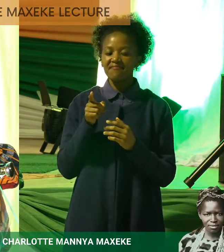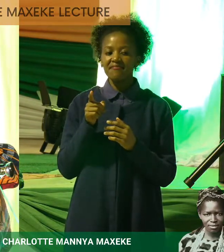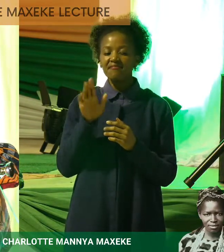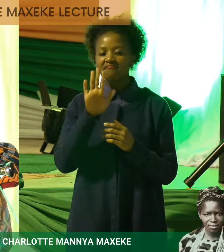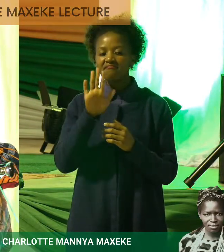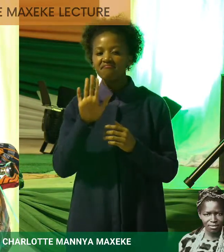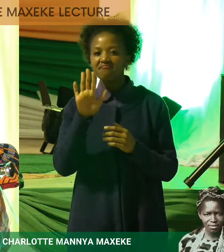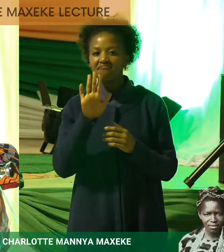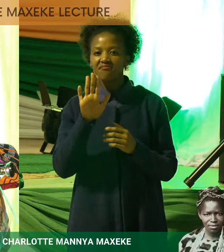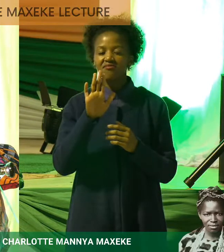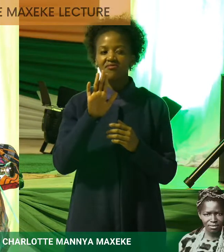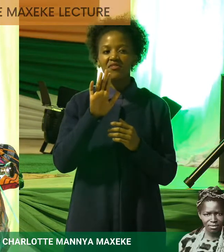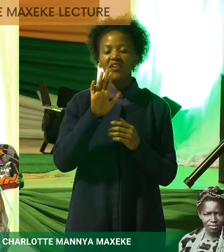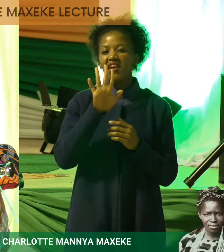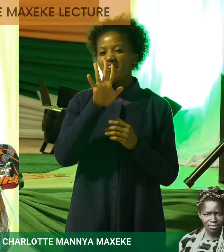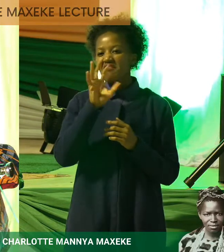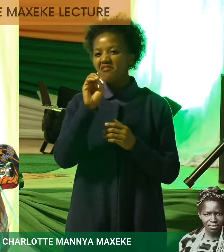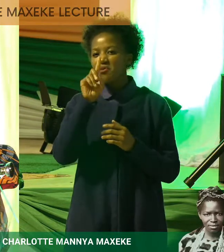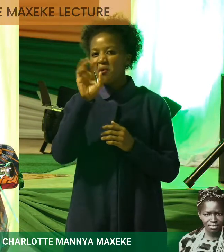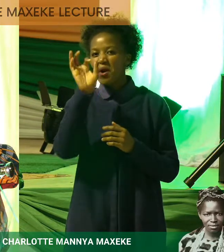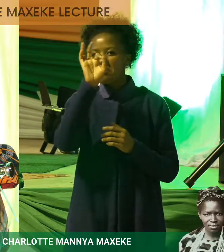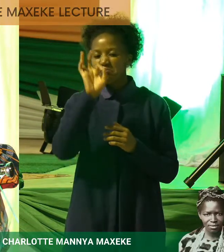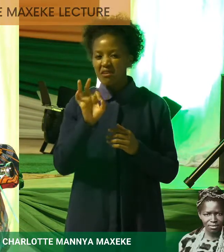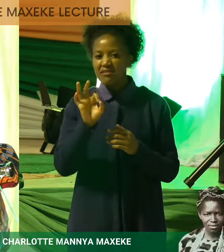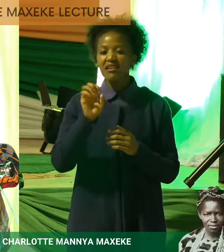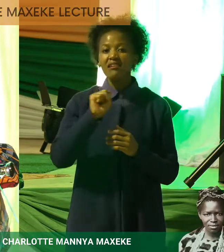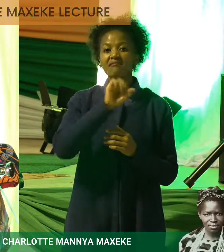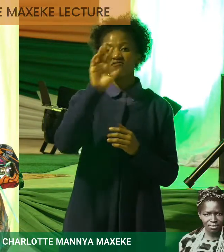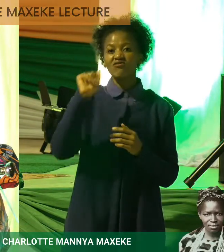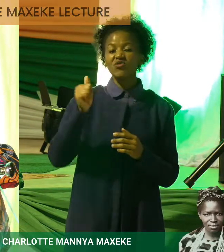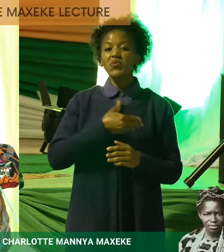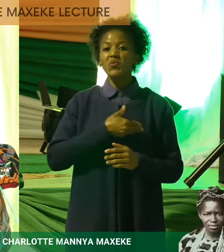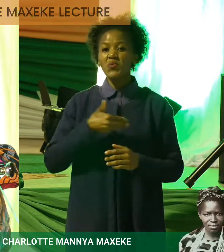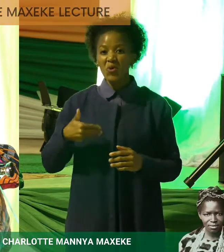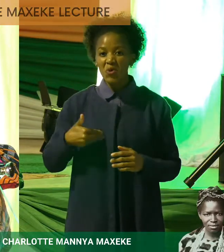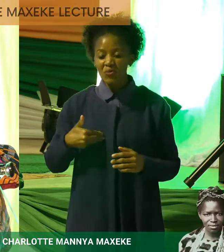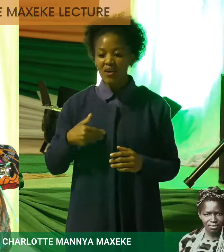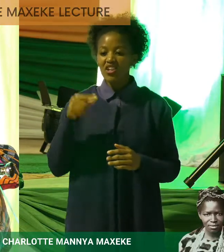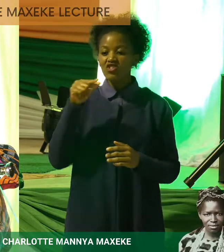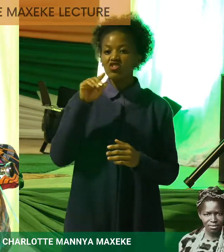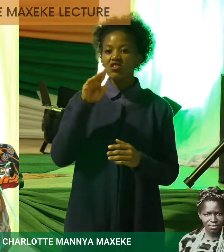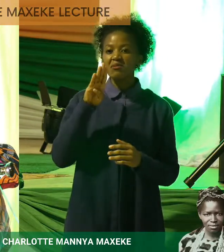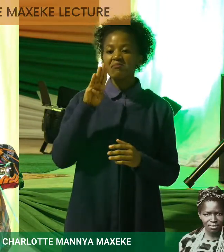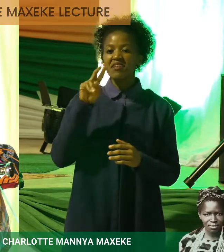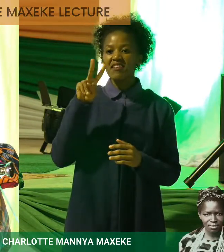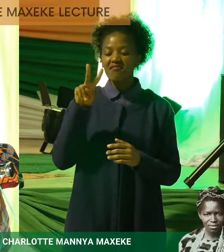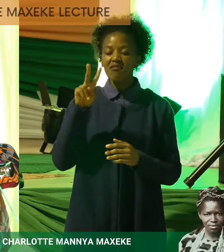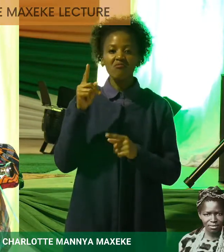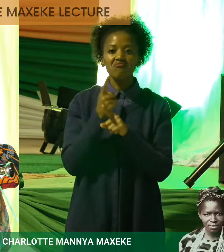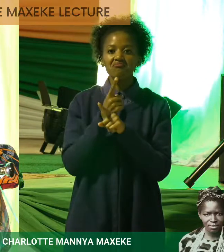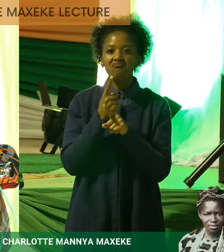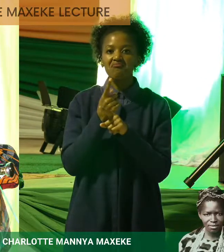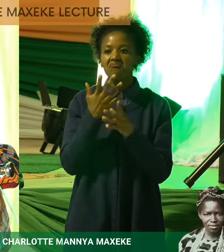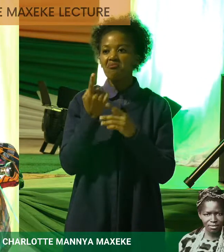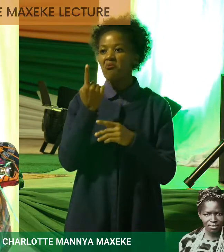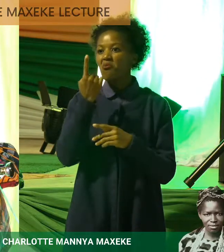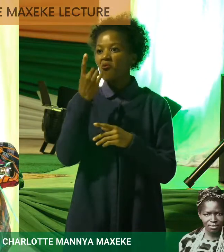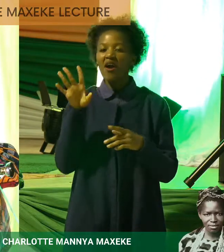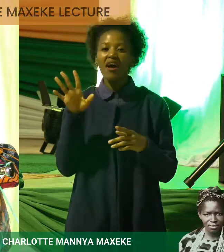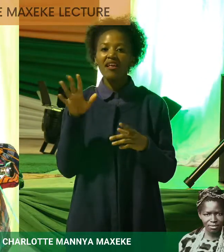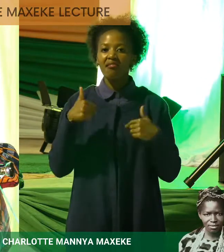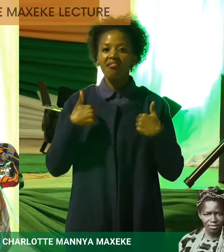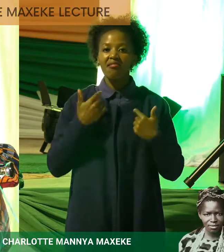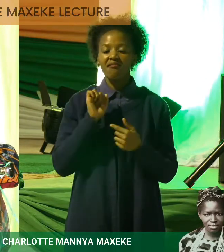is estimated that more than 51% of South African women experience gender-based violence at least once in their lifetimes.